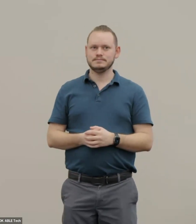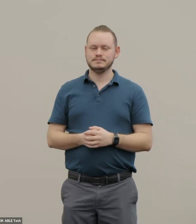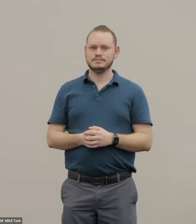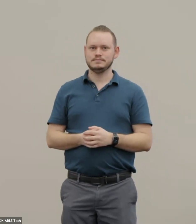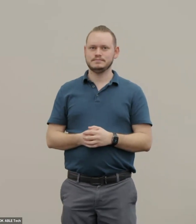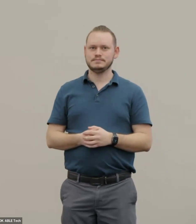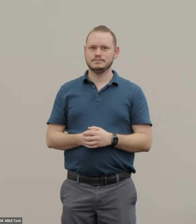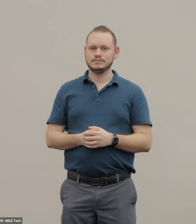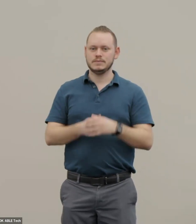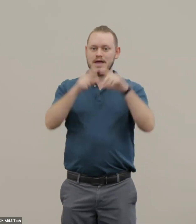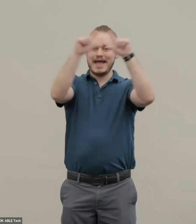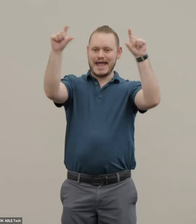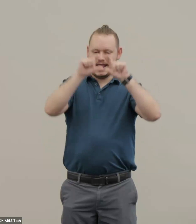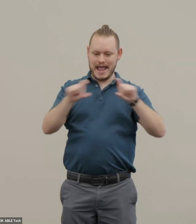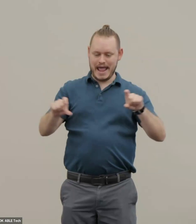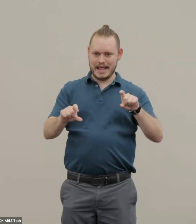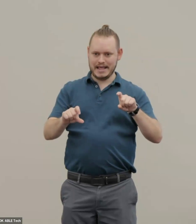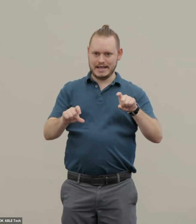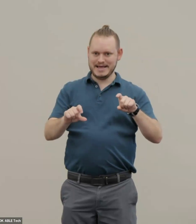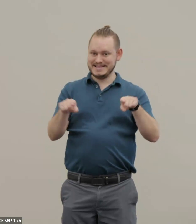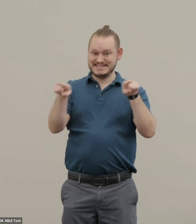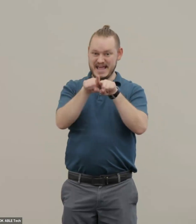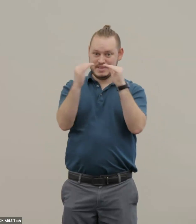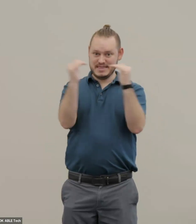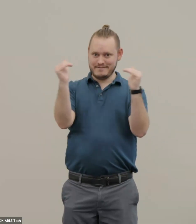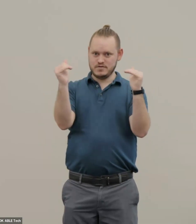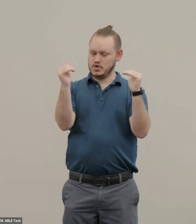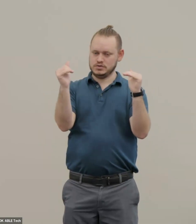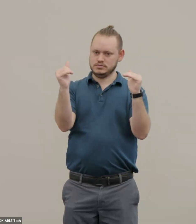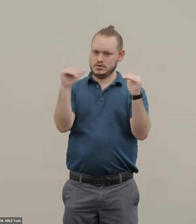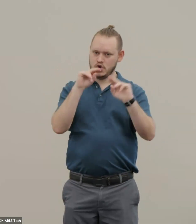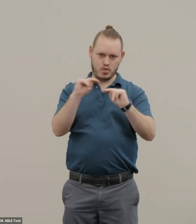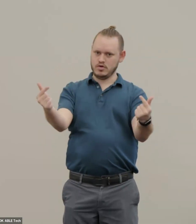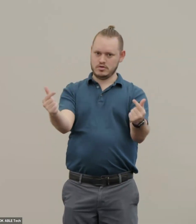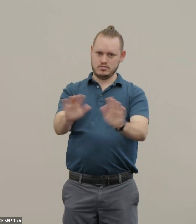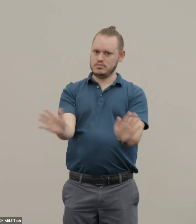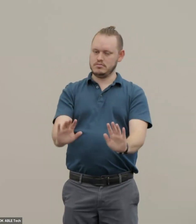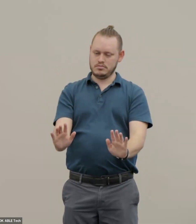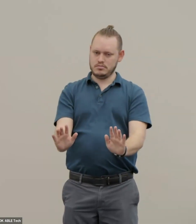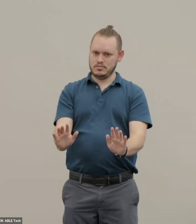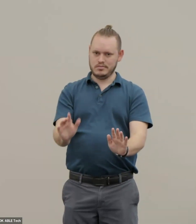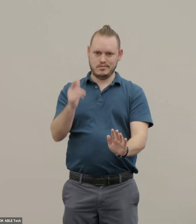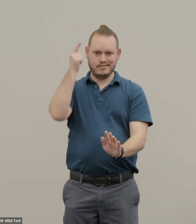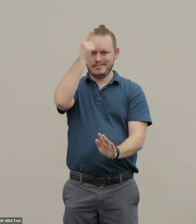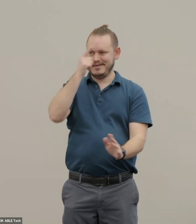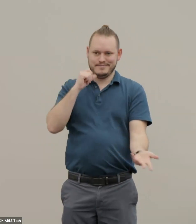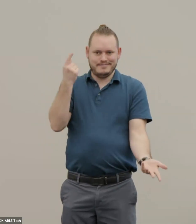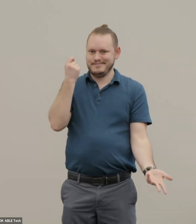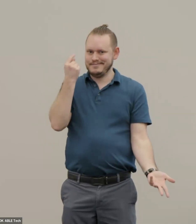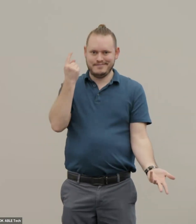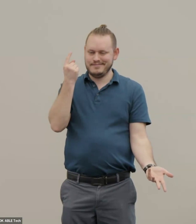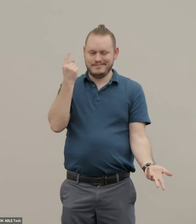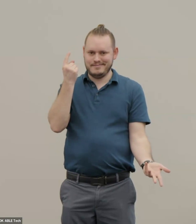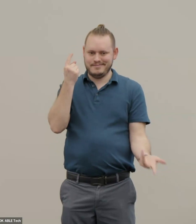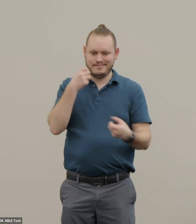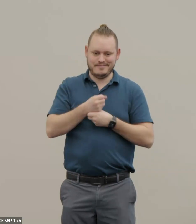two headings in a row of the same level is no good. It logically makes no sense and